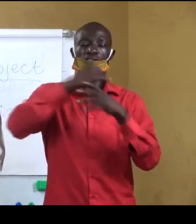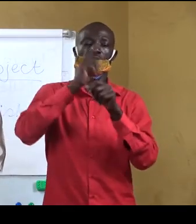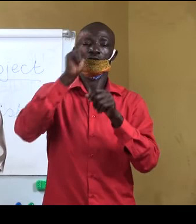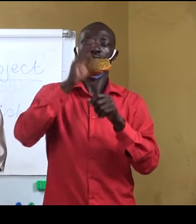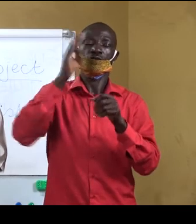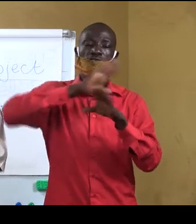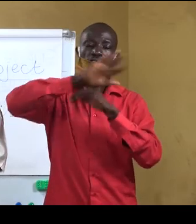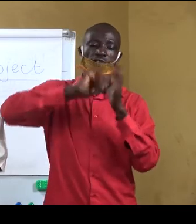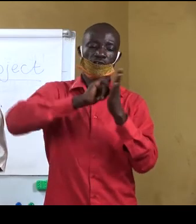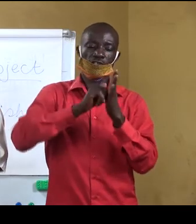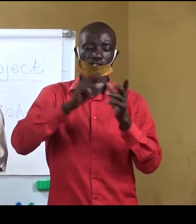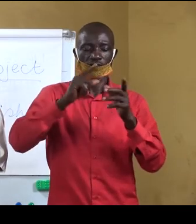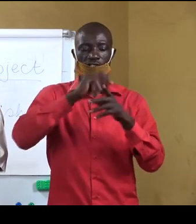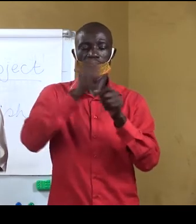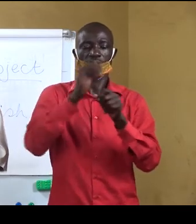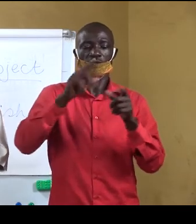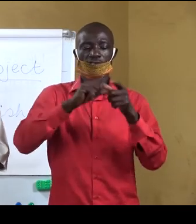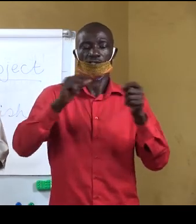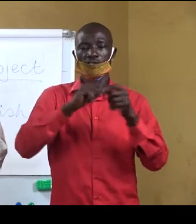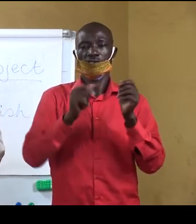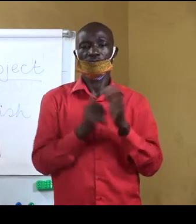all these types of sentences.